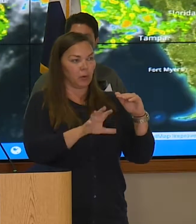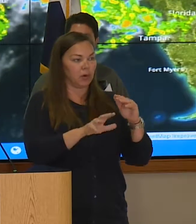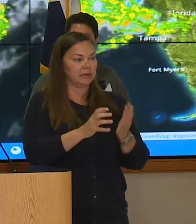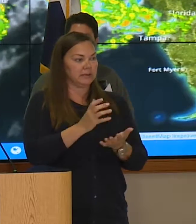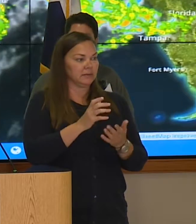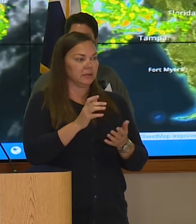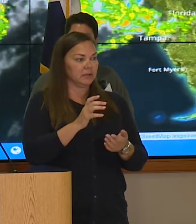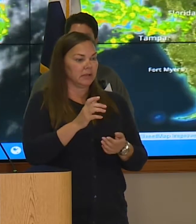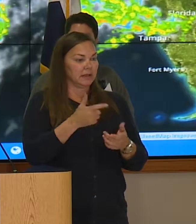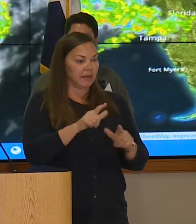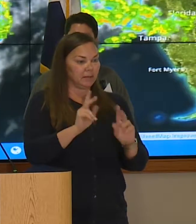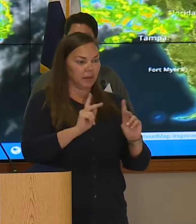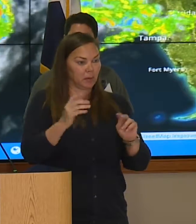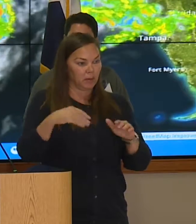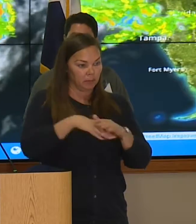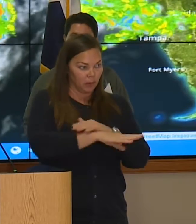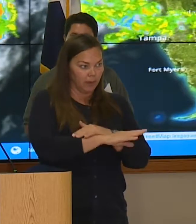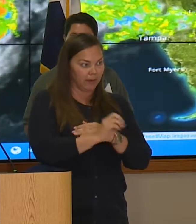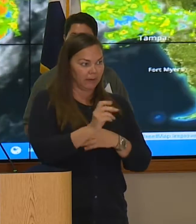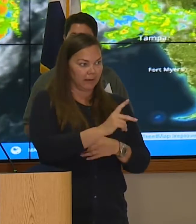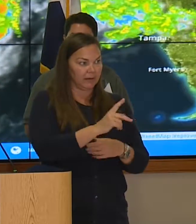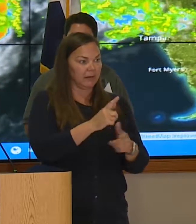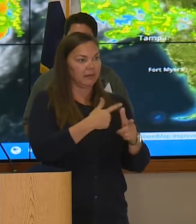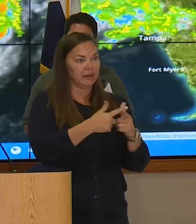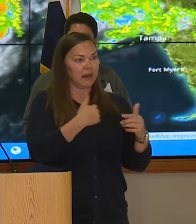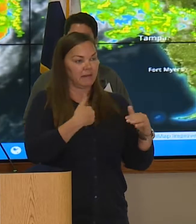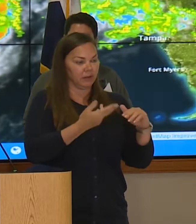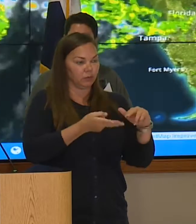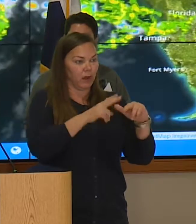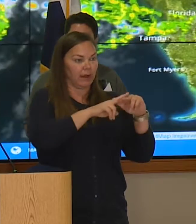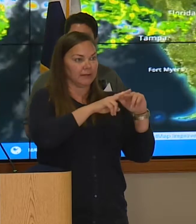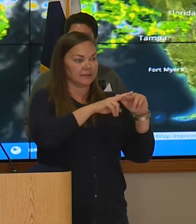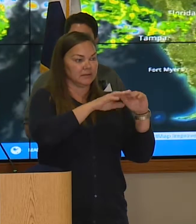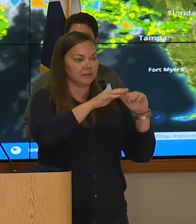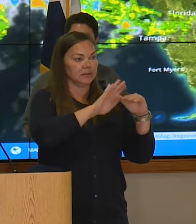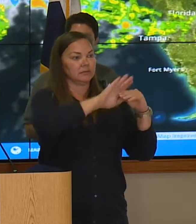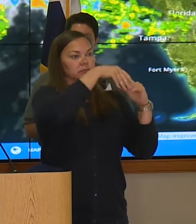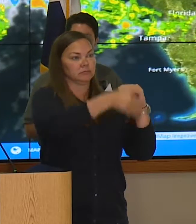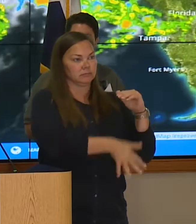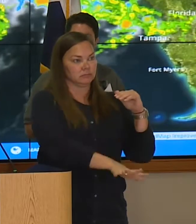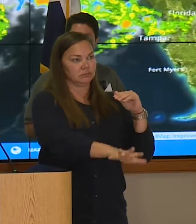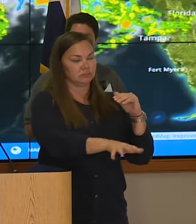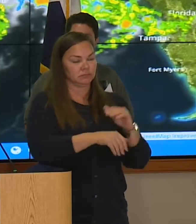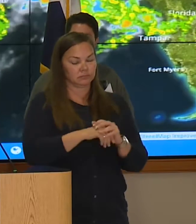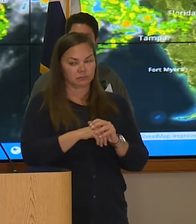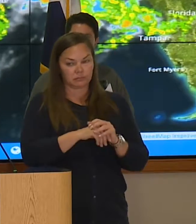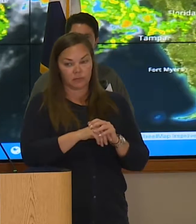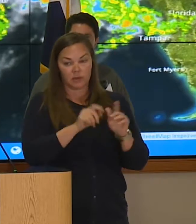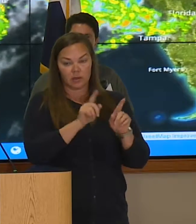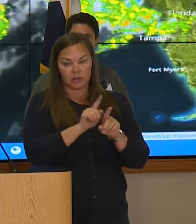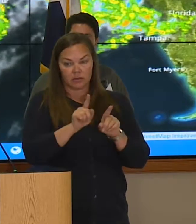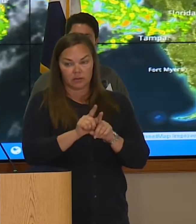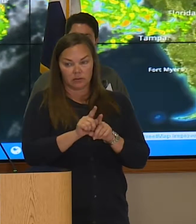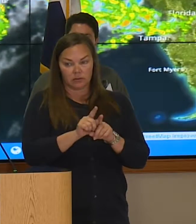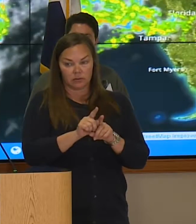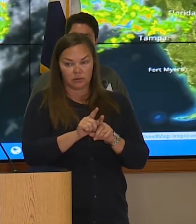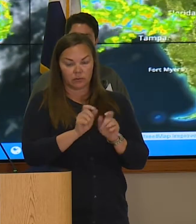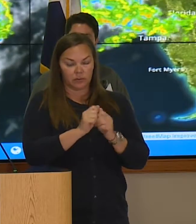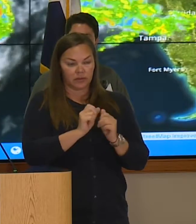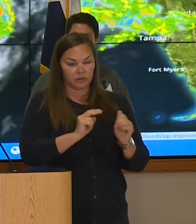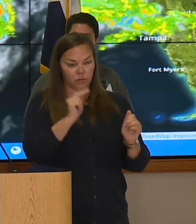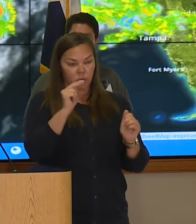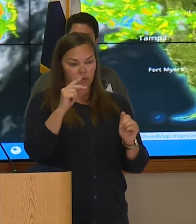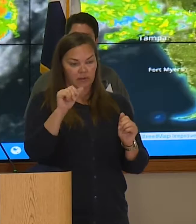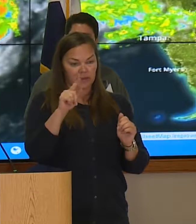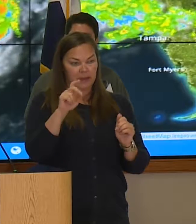chance allowing people back in and then having the creek rise a little bit and we get overtopping. Also, as with the